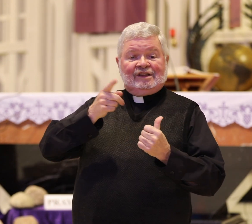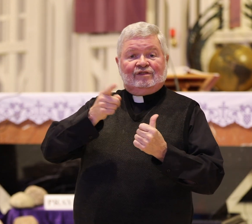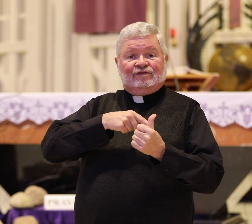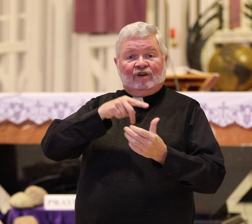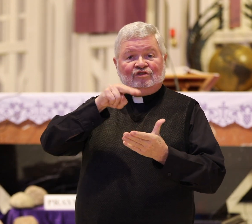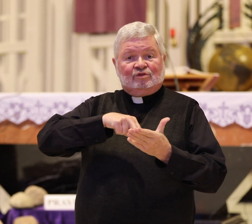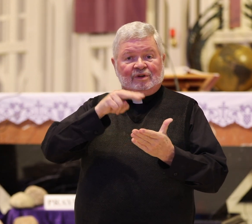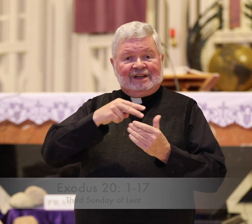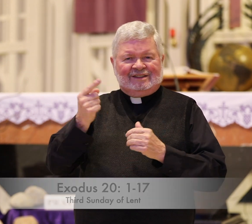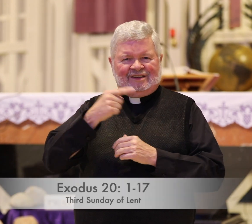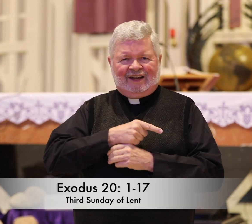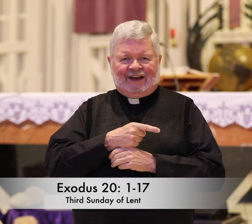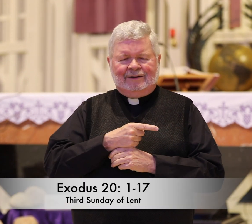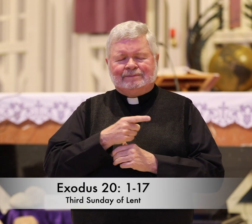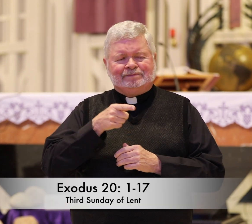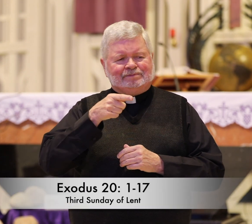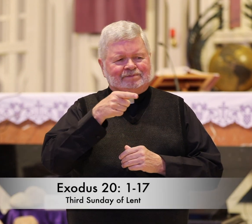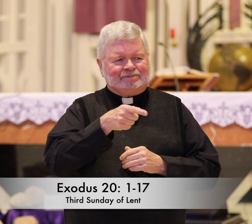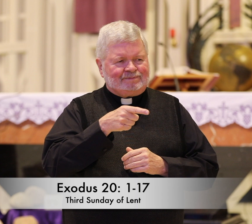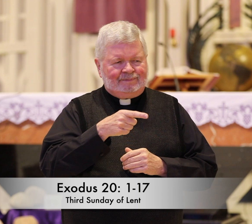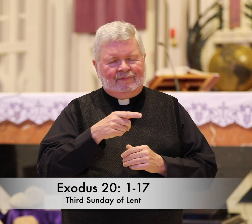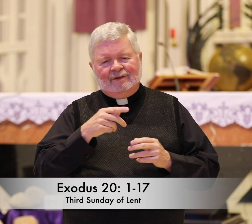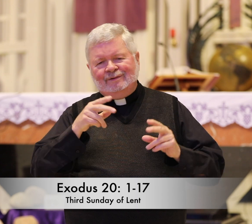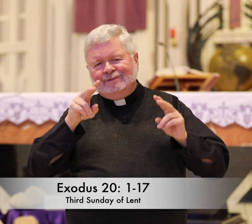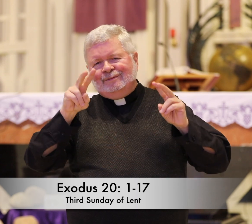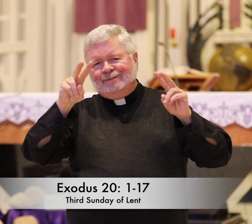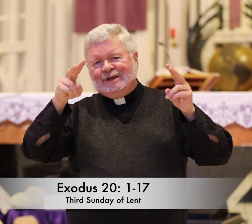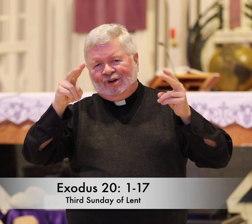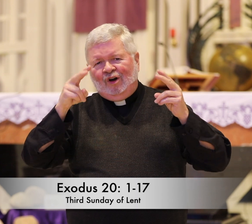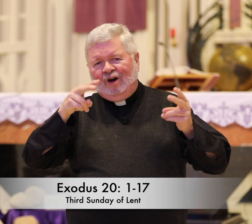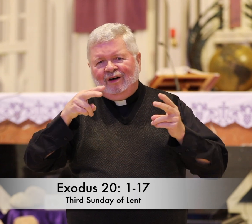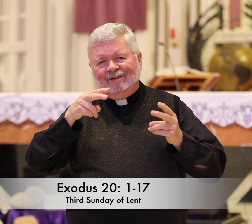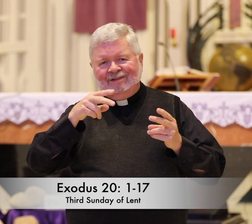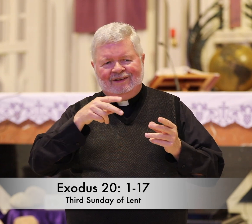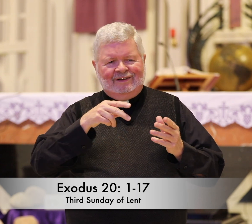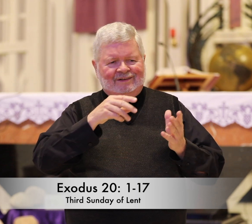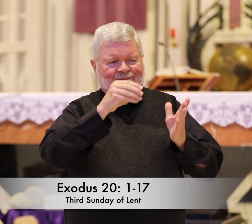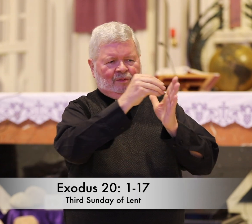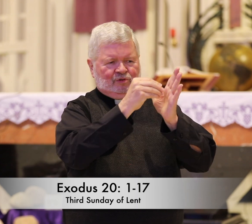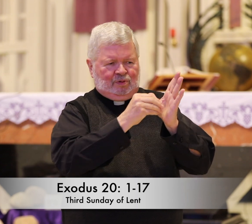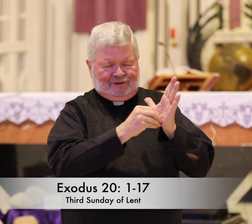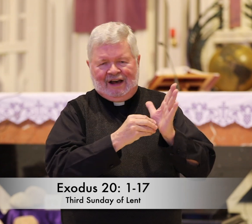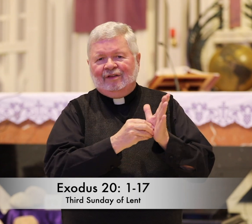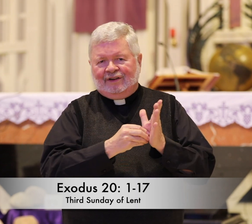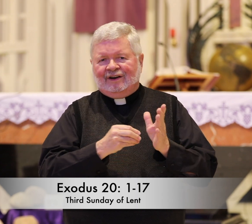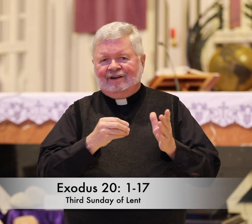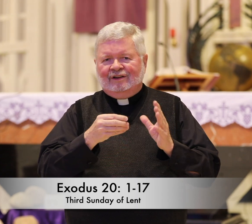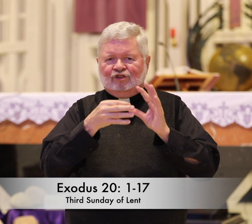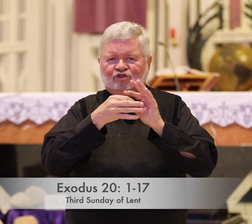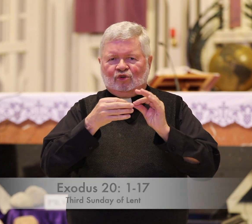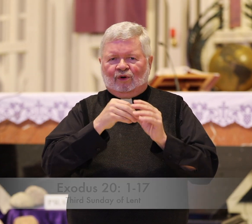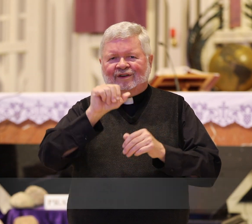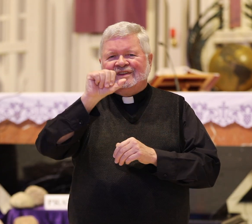the first reading today, we call what was put down there the story of the